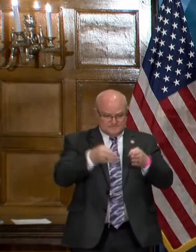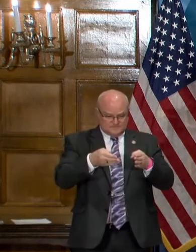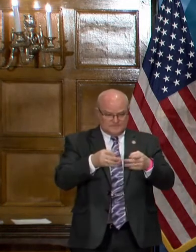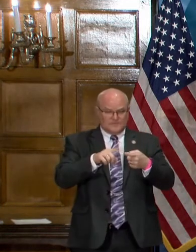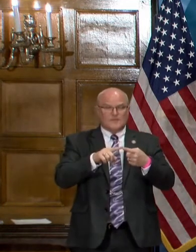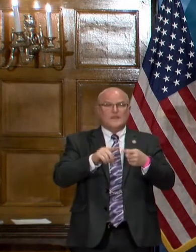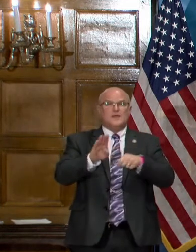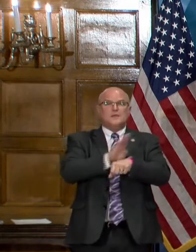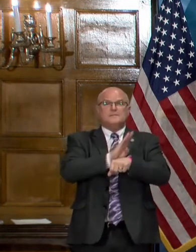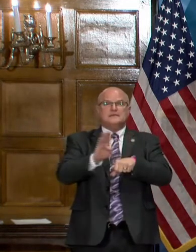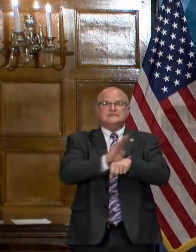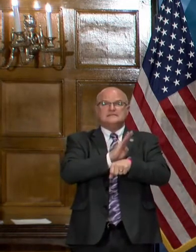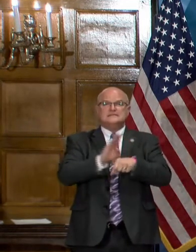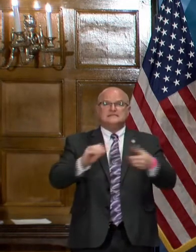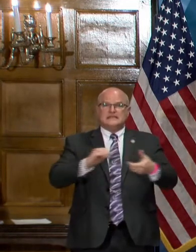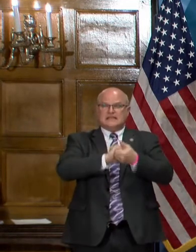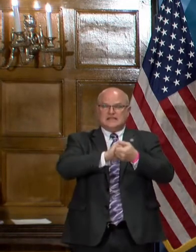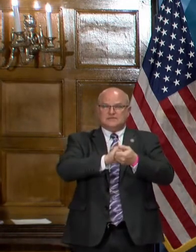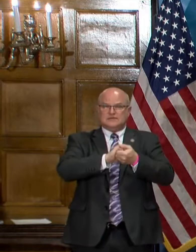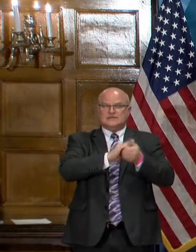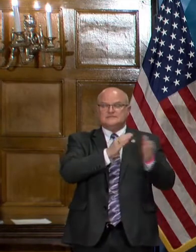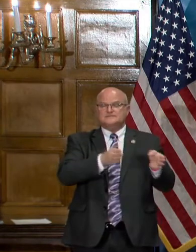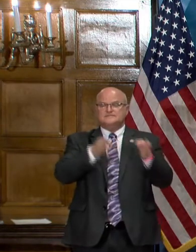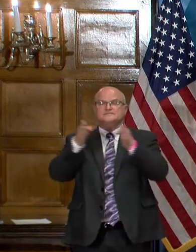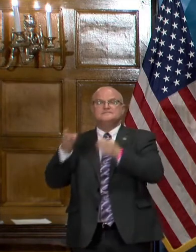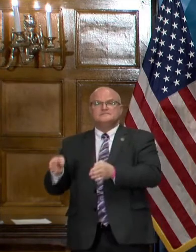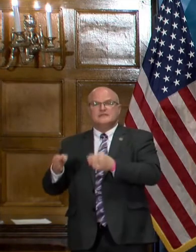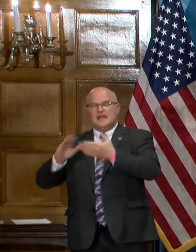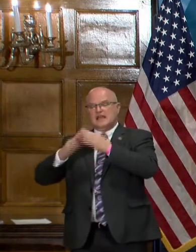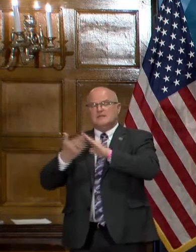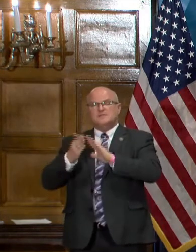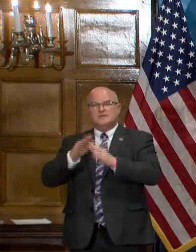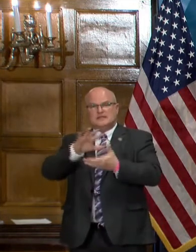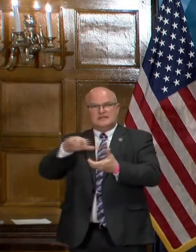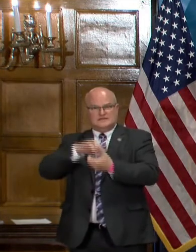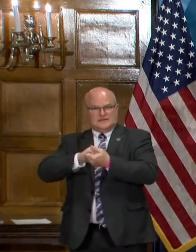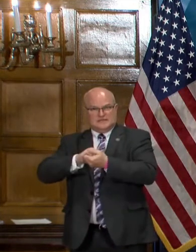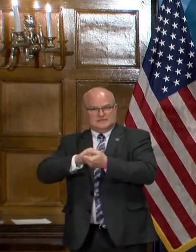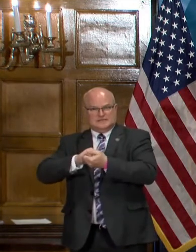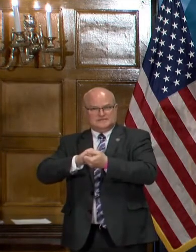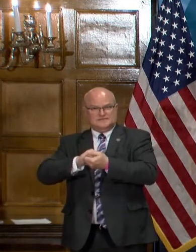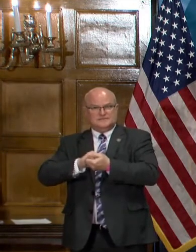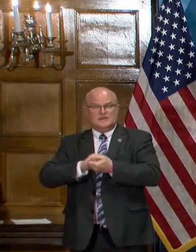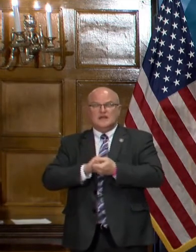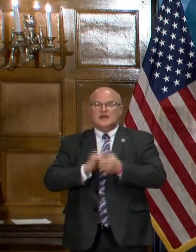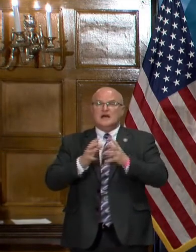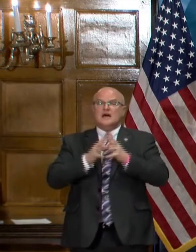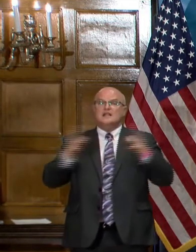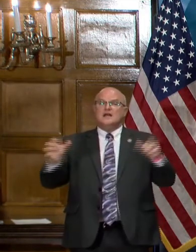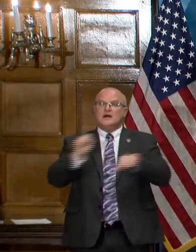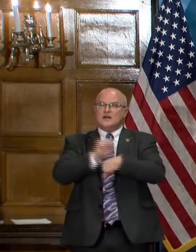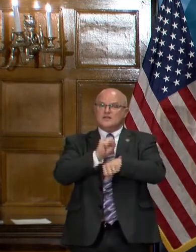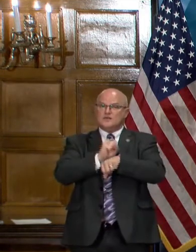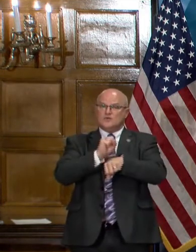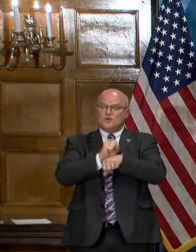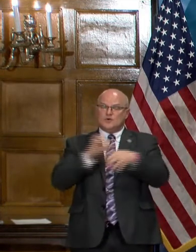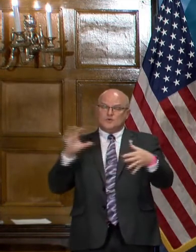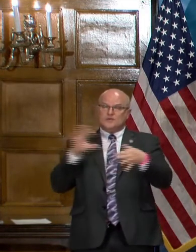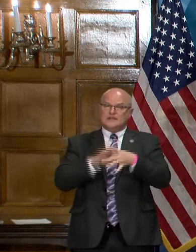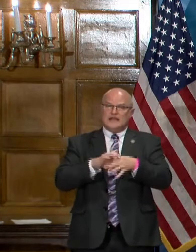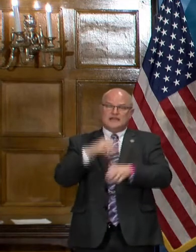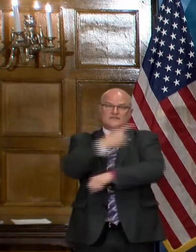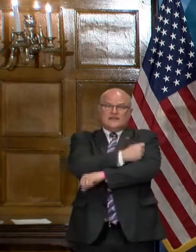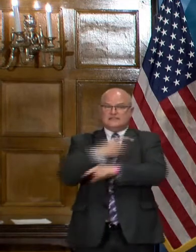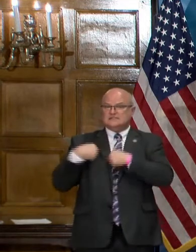around business-to-business engagement, and the other is around community engagement. Now, much of the work related to vaccines